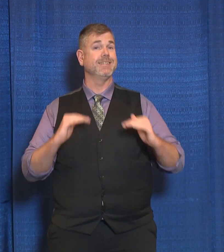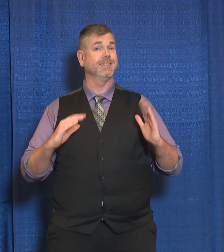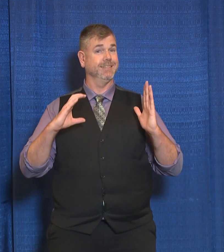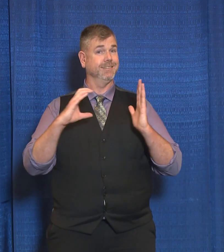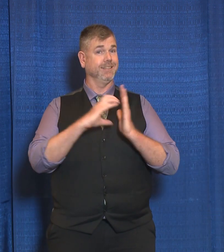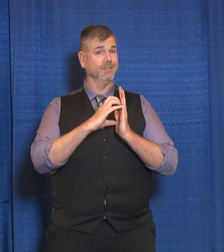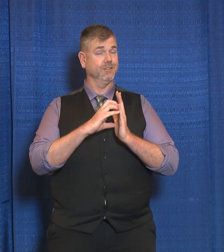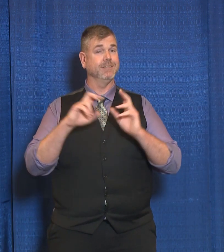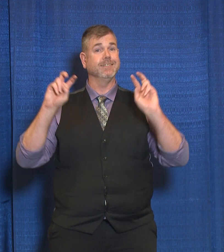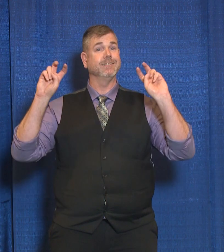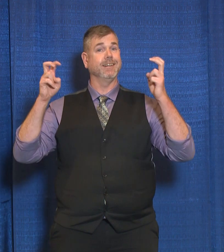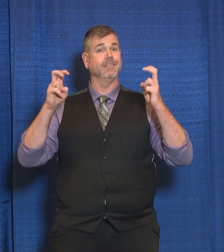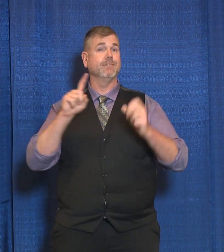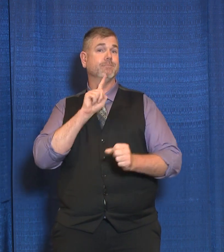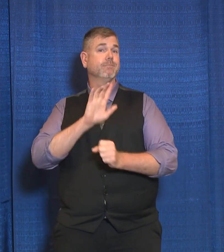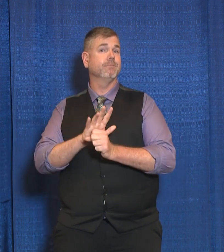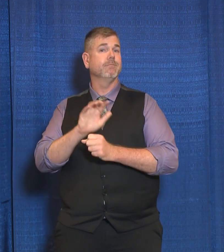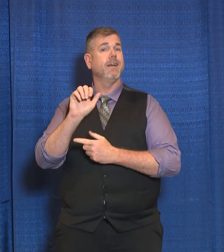Affirmation.